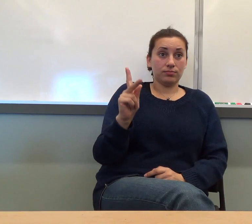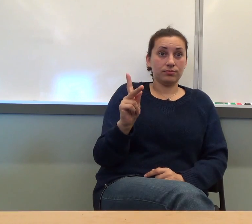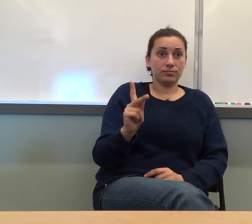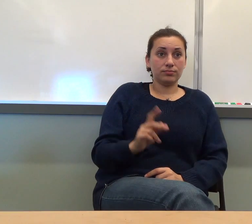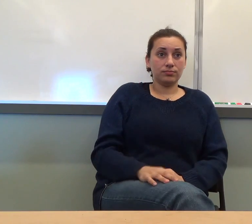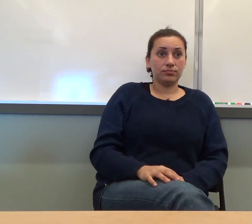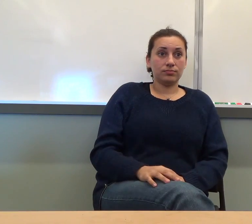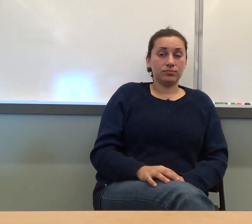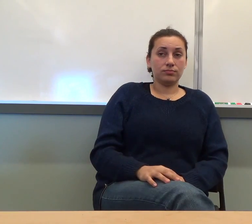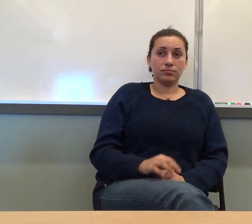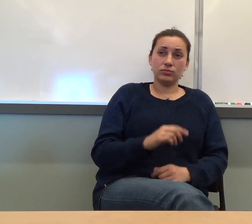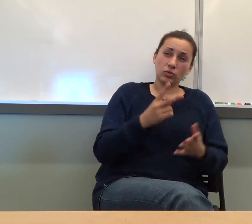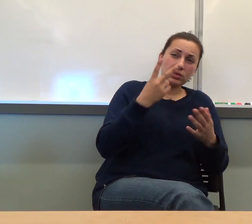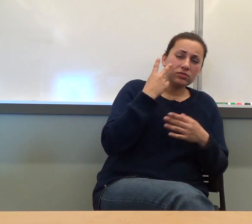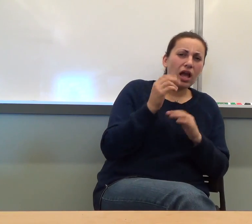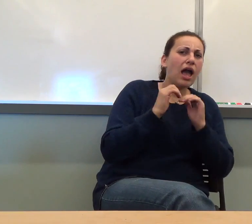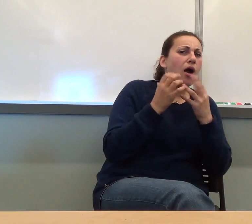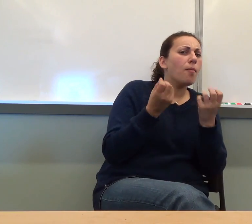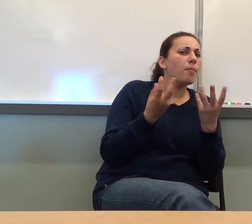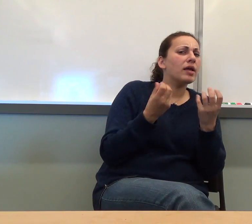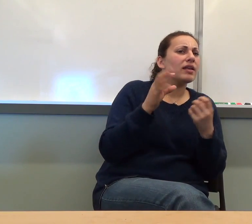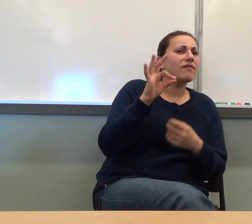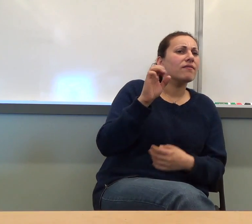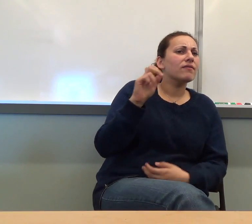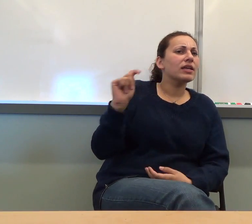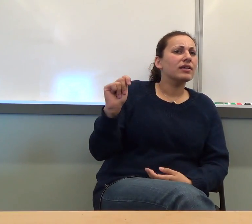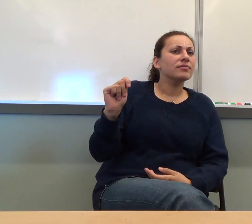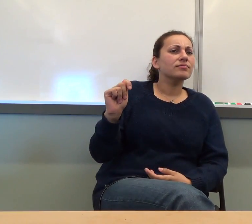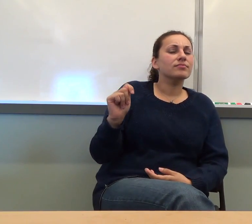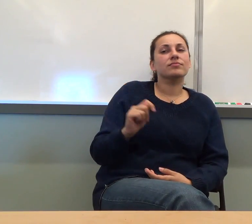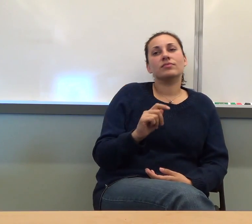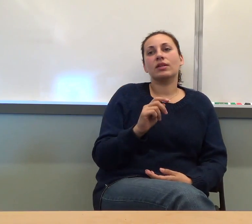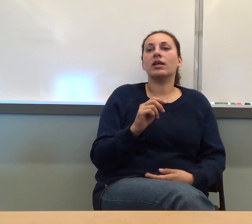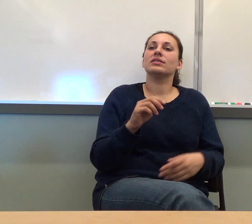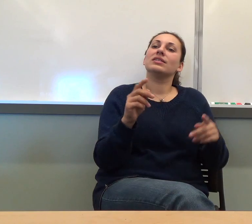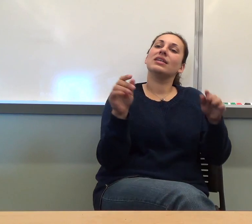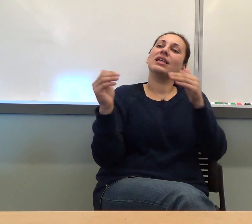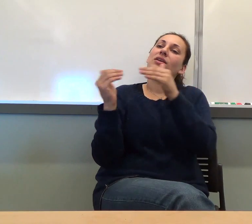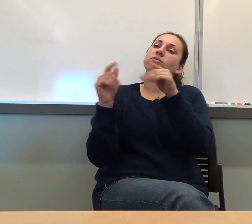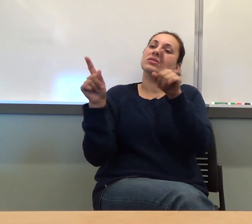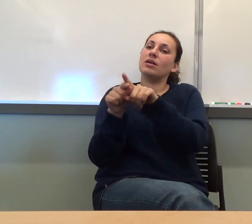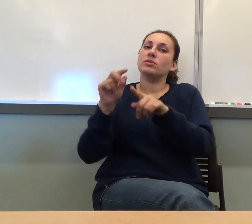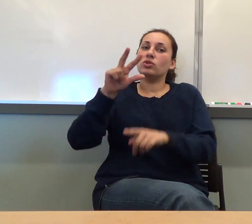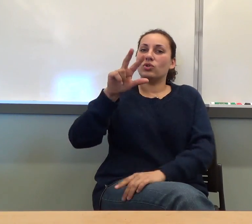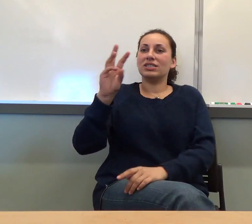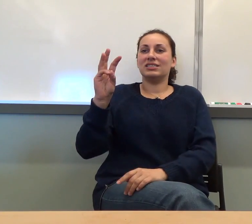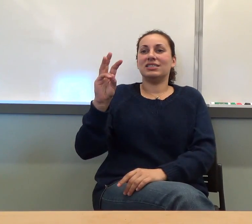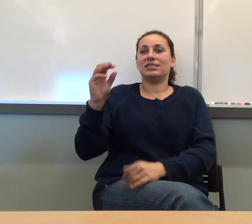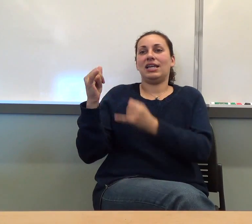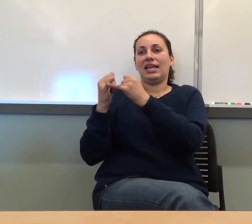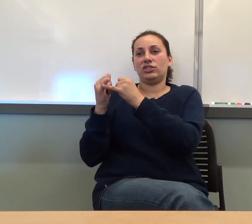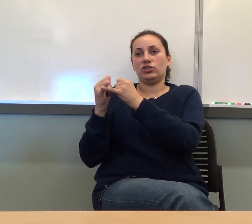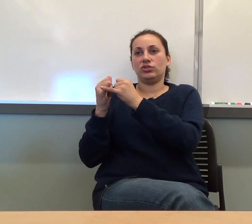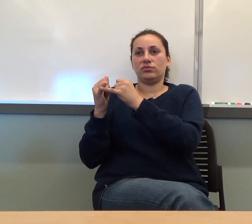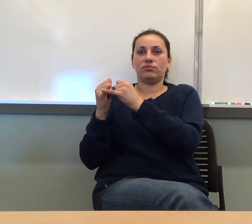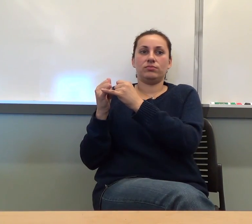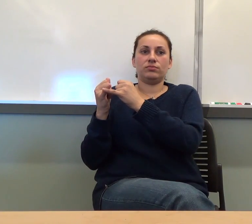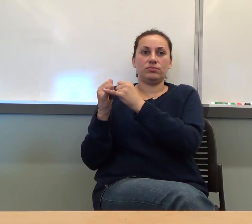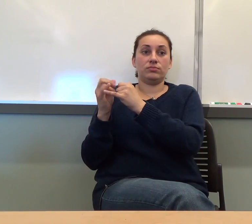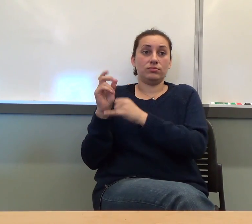so you want to say, well, how many feet is it? Well, it's 36 inches. That's the standard conversion. And that's 3